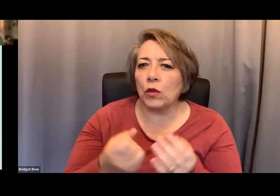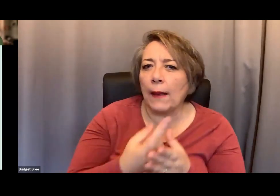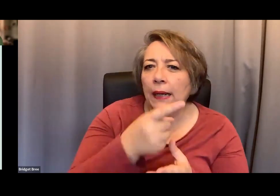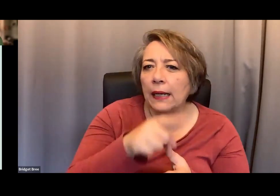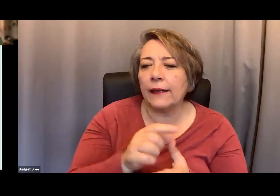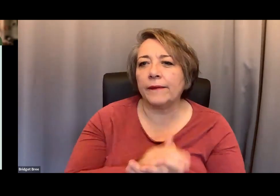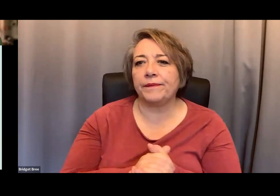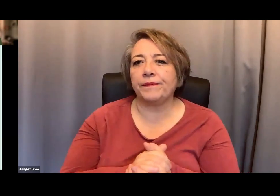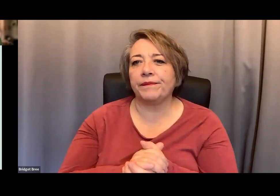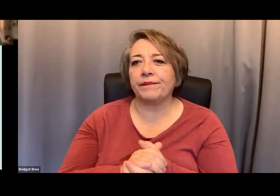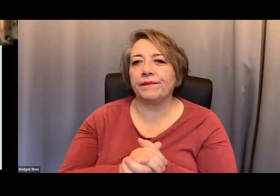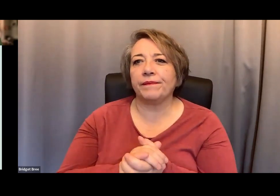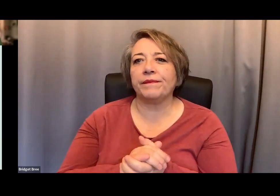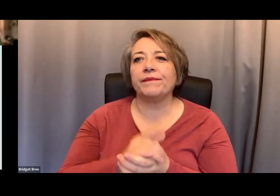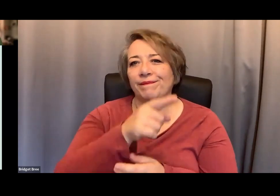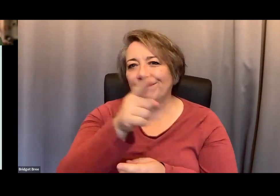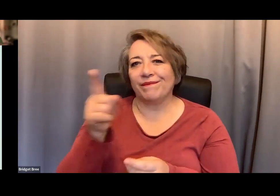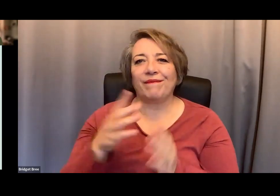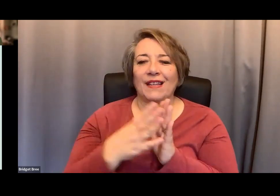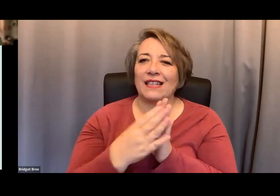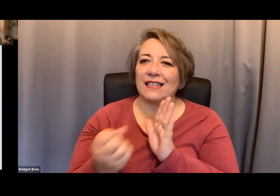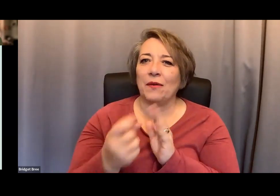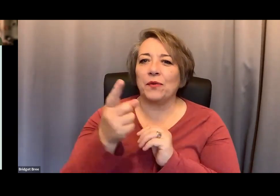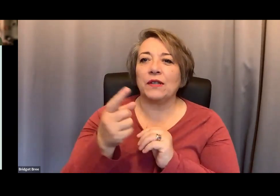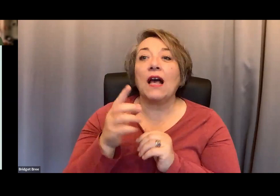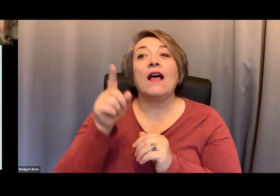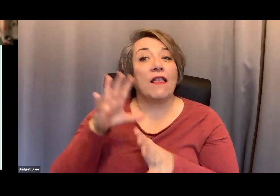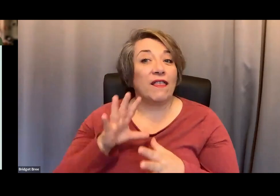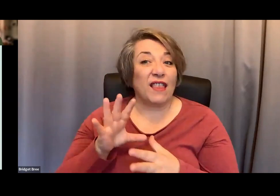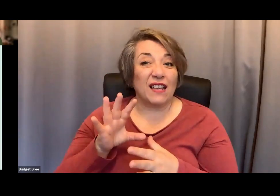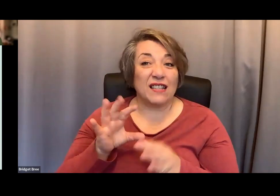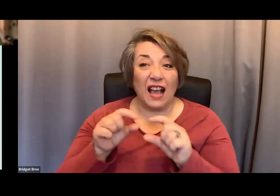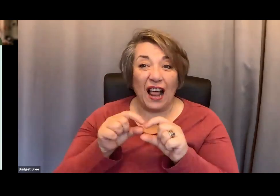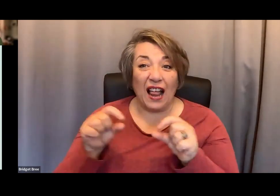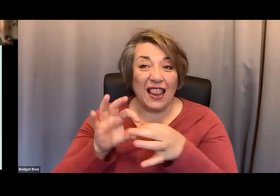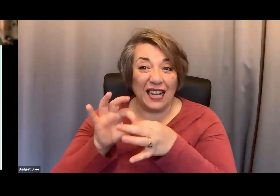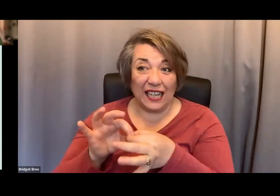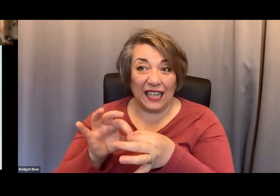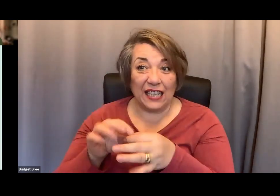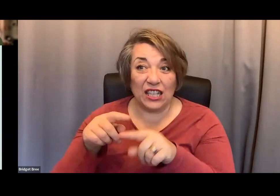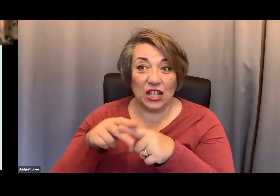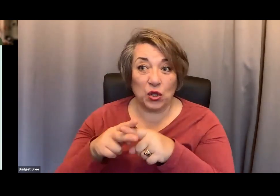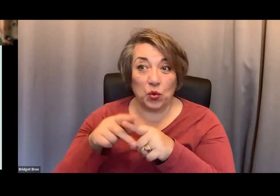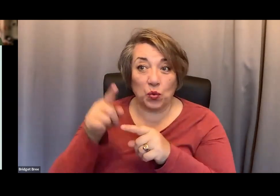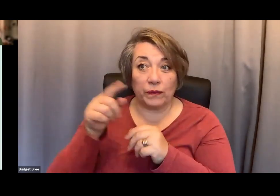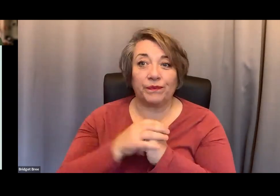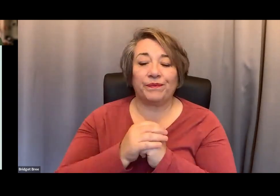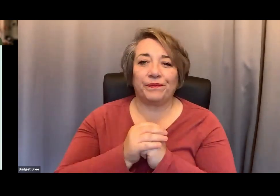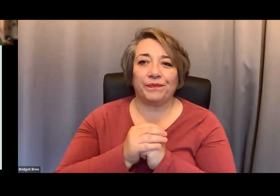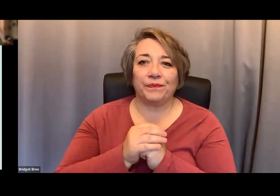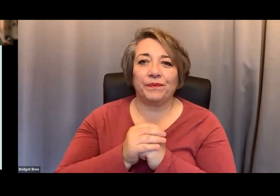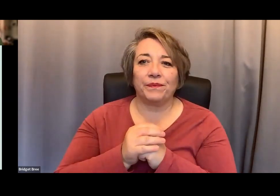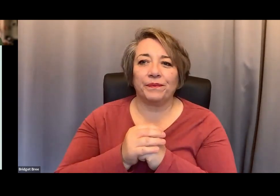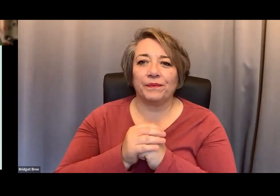I think there's a link to the tool that will be shared in the chat as well, but you can find all of this in our Community Portrait of Place dashboard online, which again, I